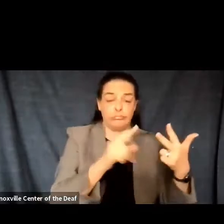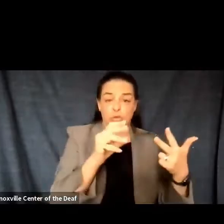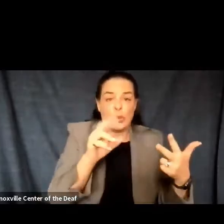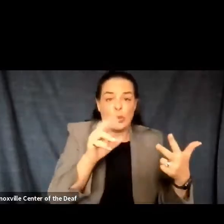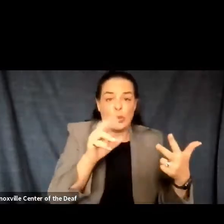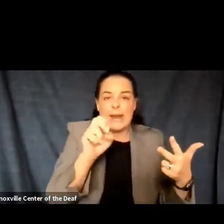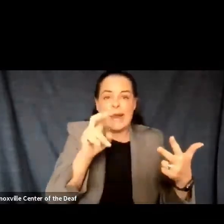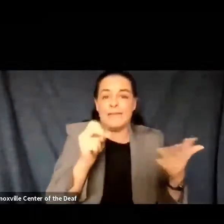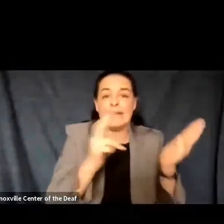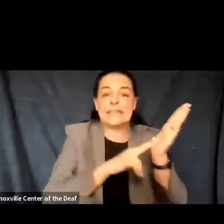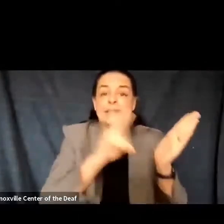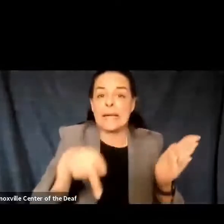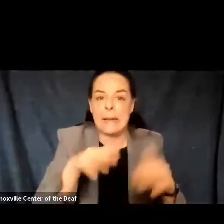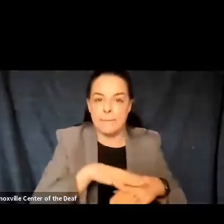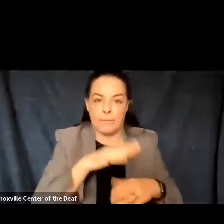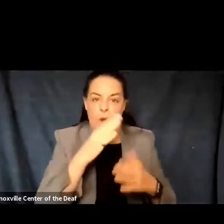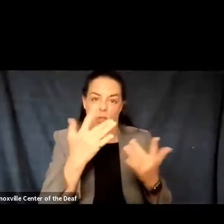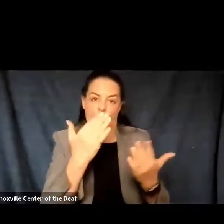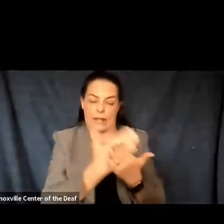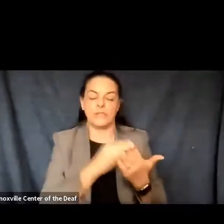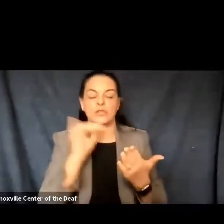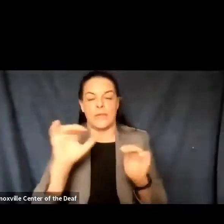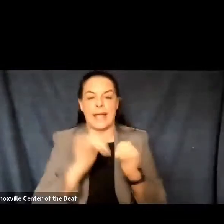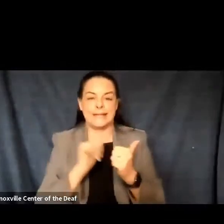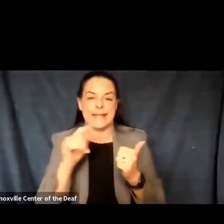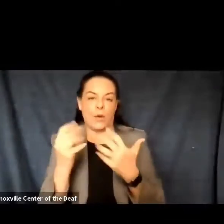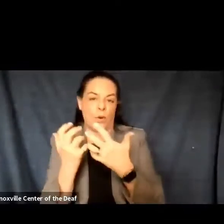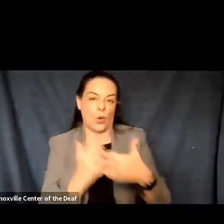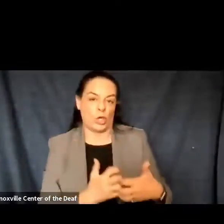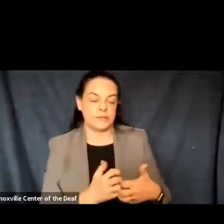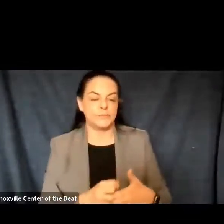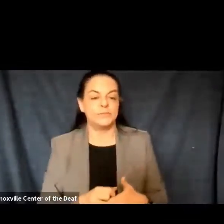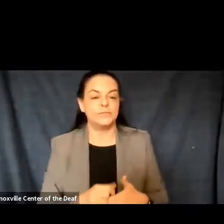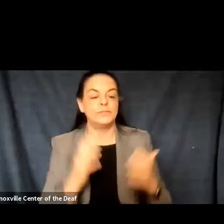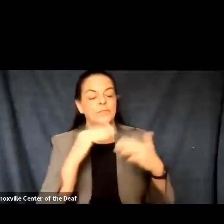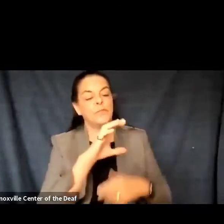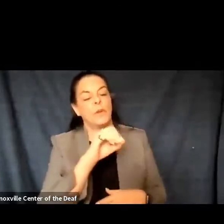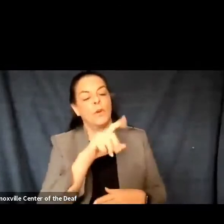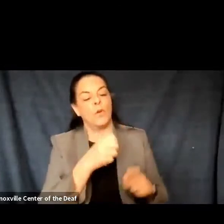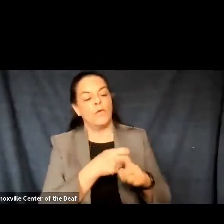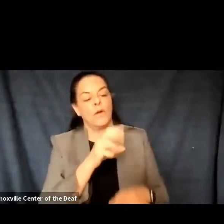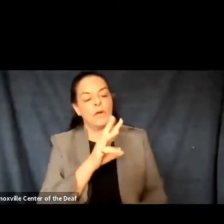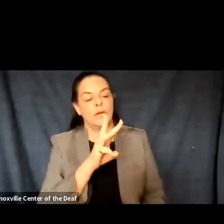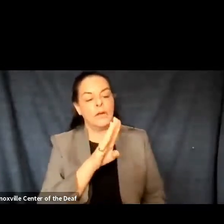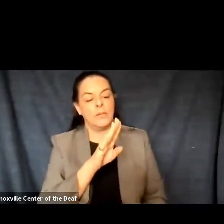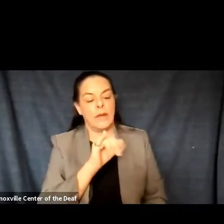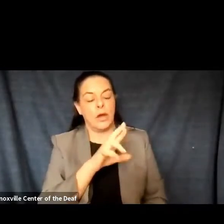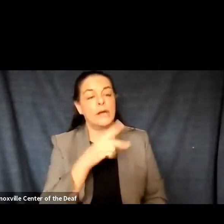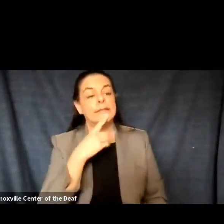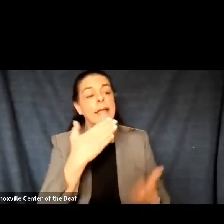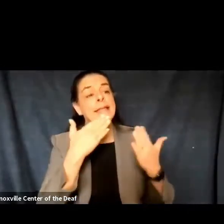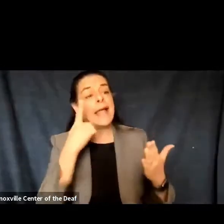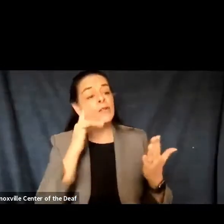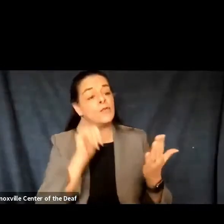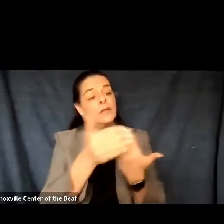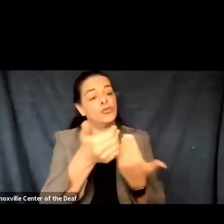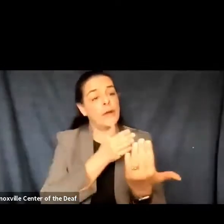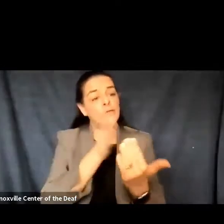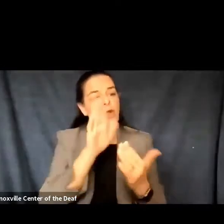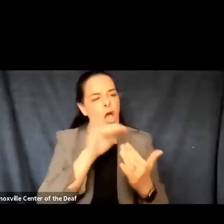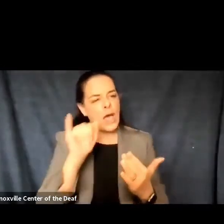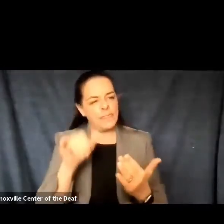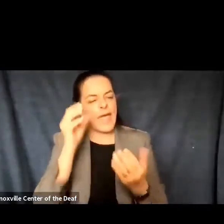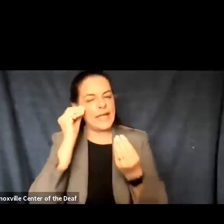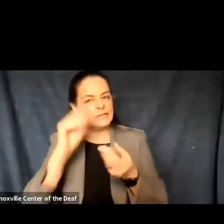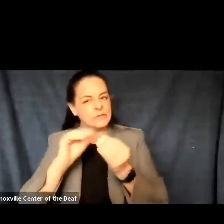on our wait list. So that's really how that structure works out. From Cole with WBIR, says, thanks for transparency on the data